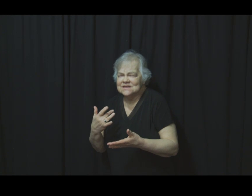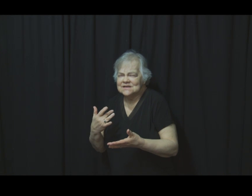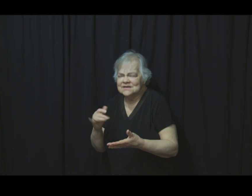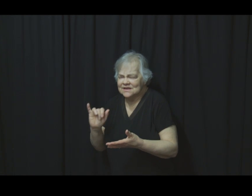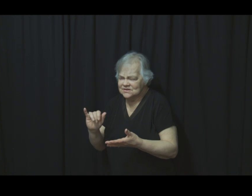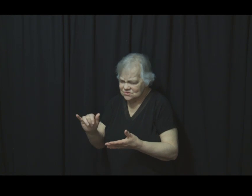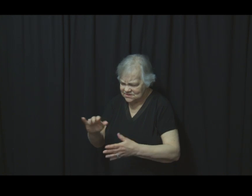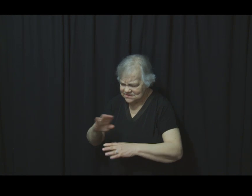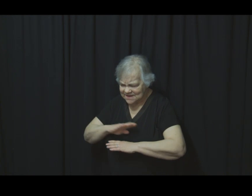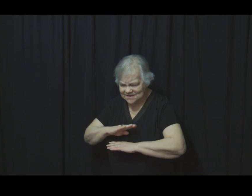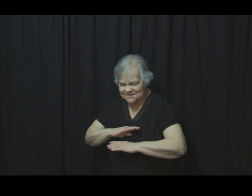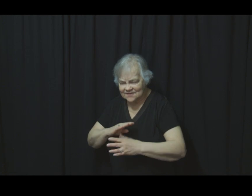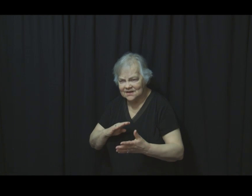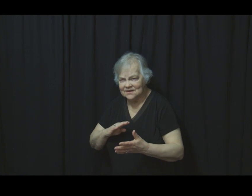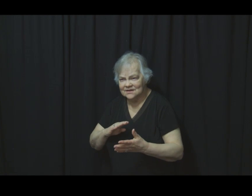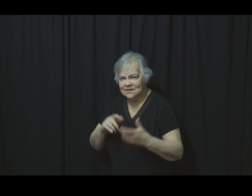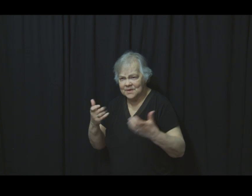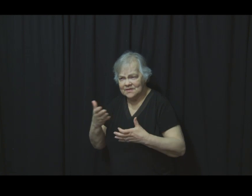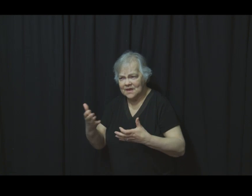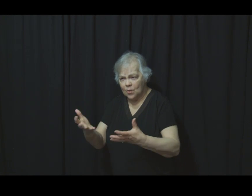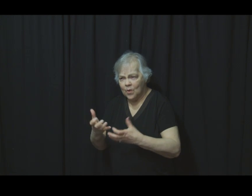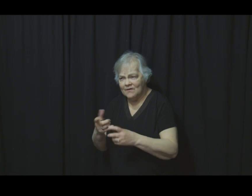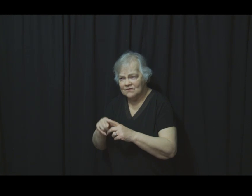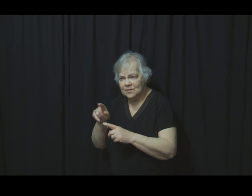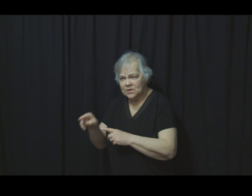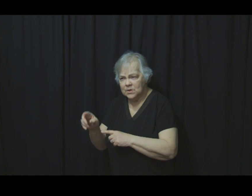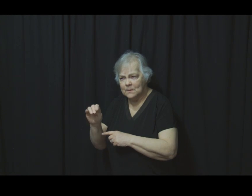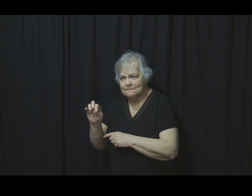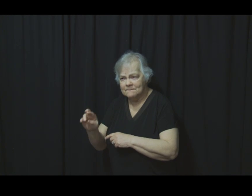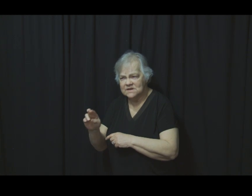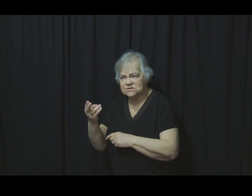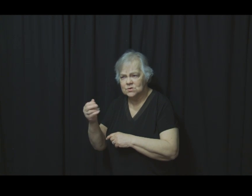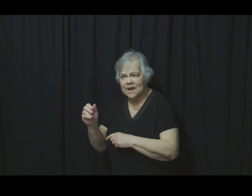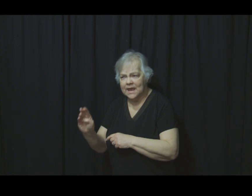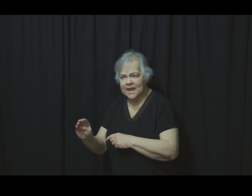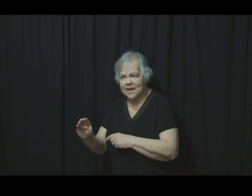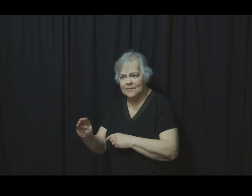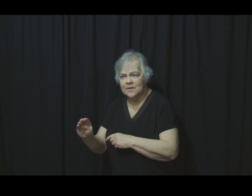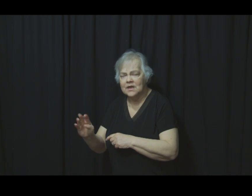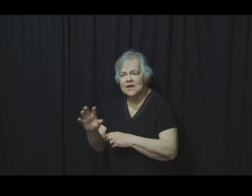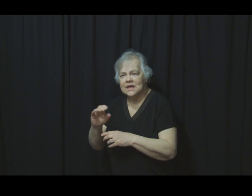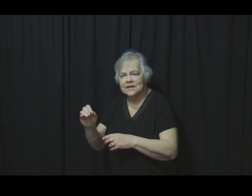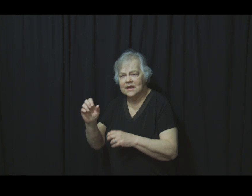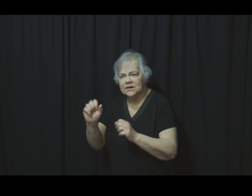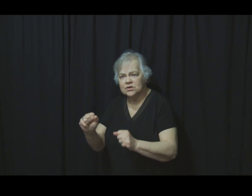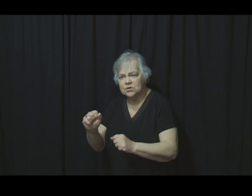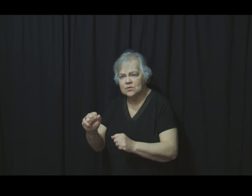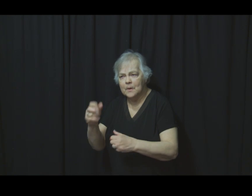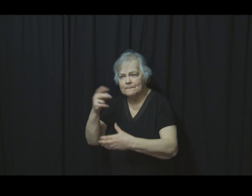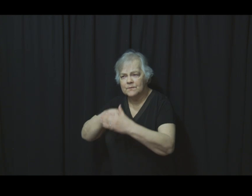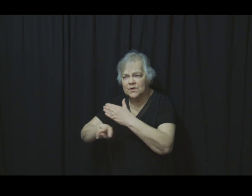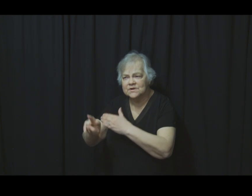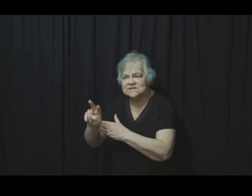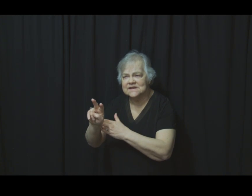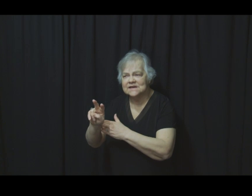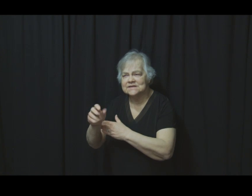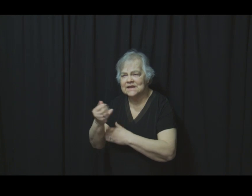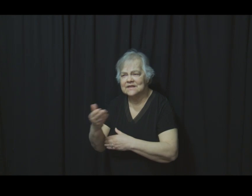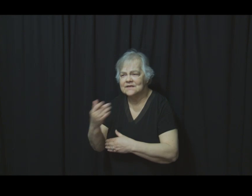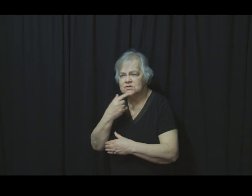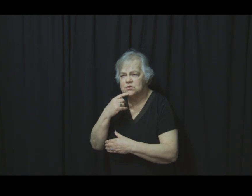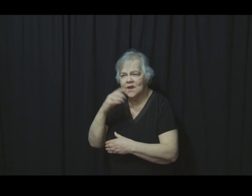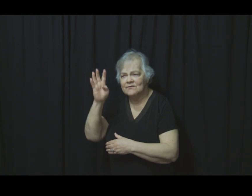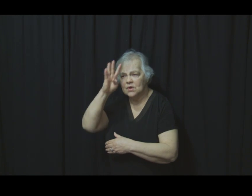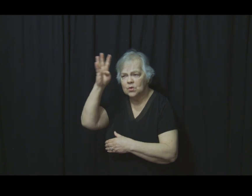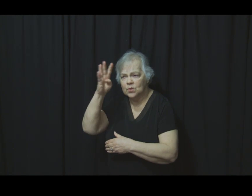And the big thing I want from you, Mr. Ham, is can you come up with something that you can predict? Do you have a creation model that